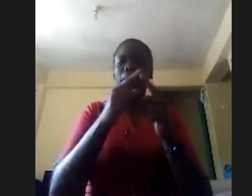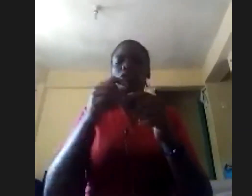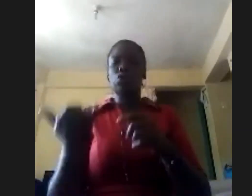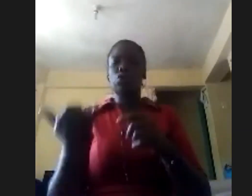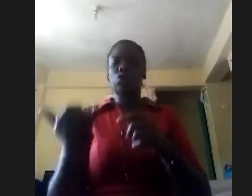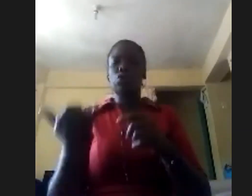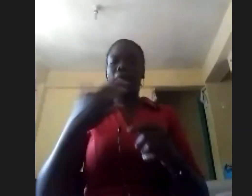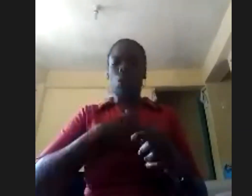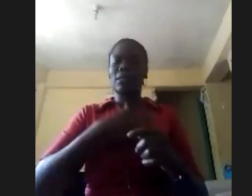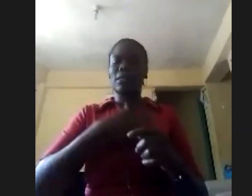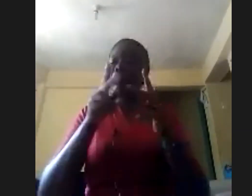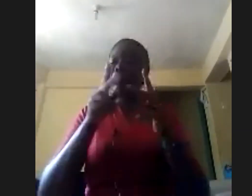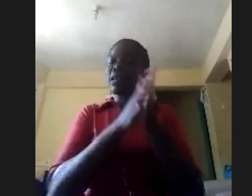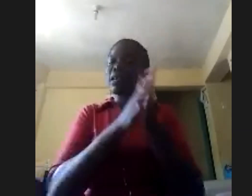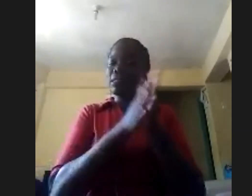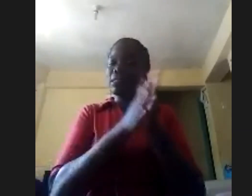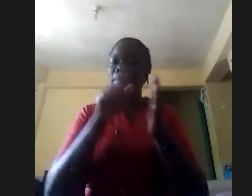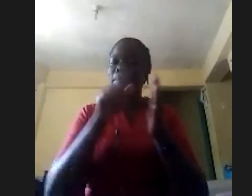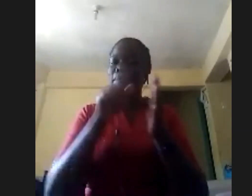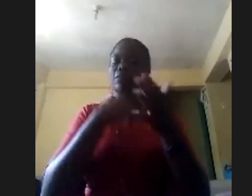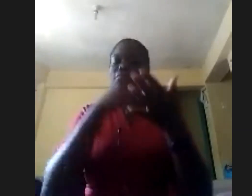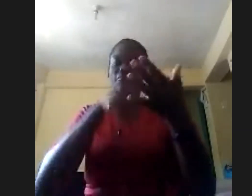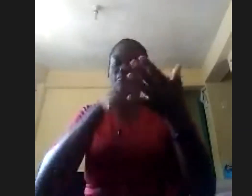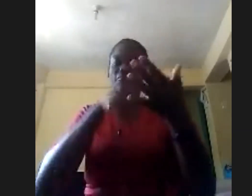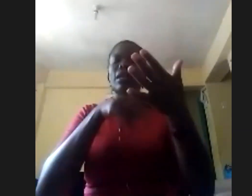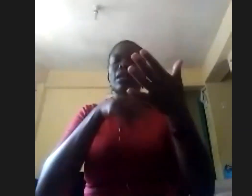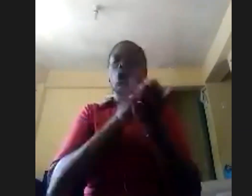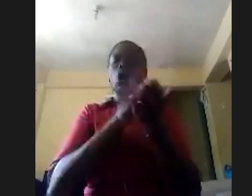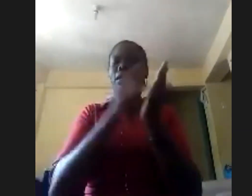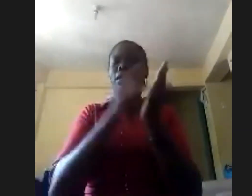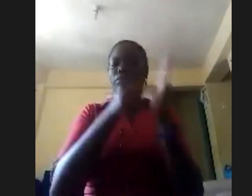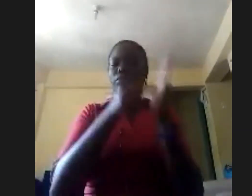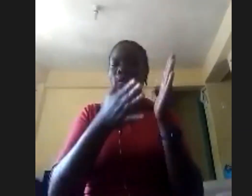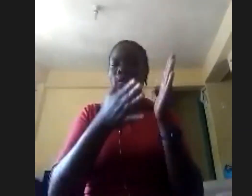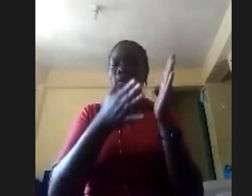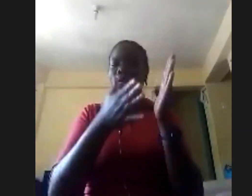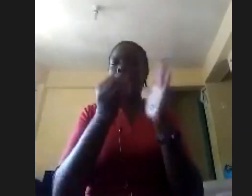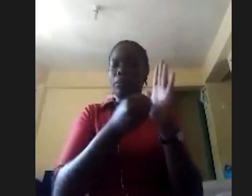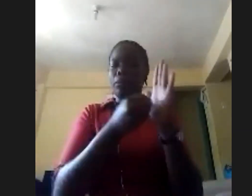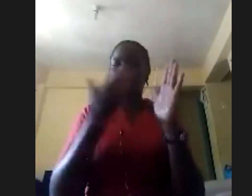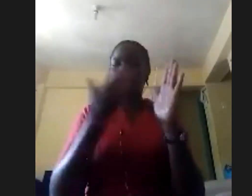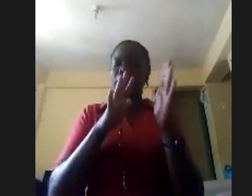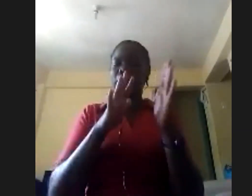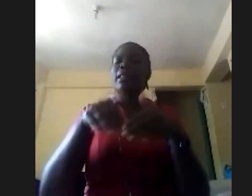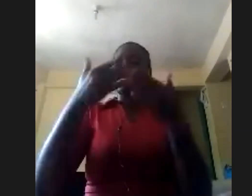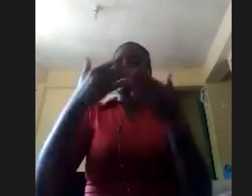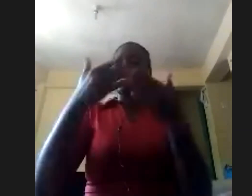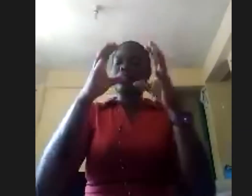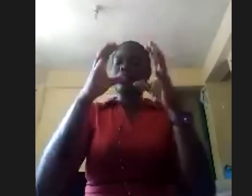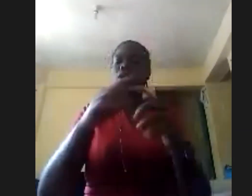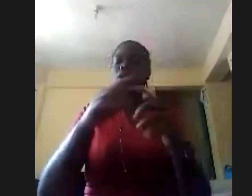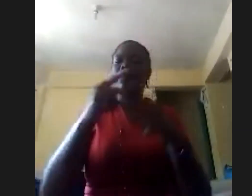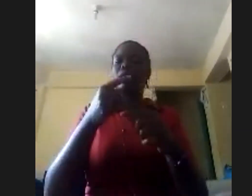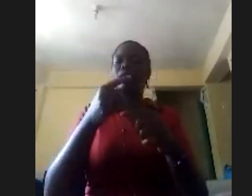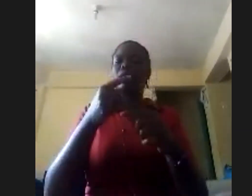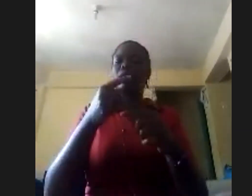really interesting that I've gone through the comments a bit. I've written some down, and the next session is question and answer.